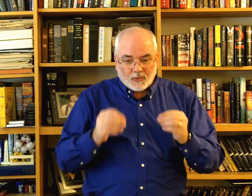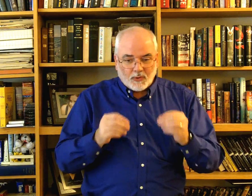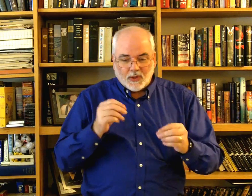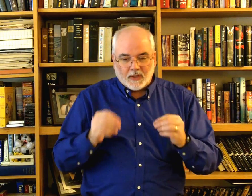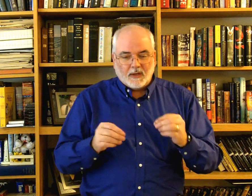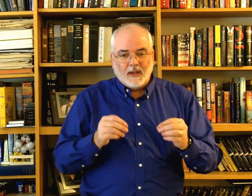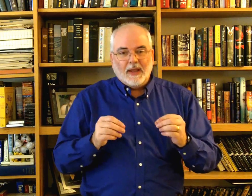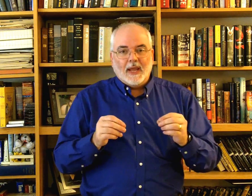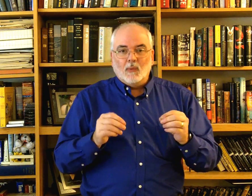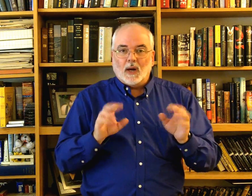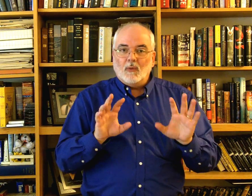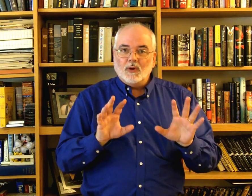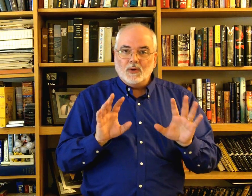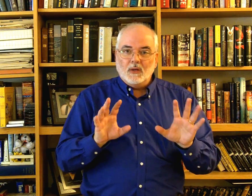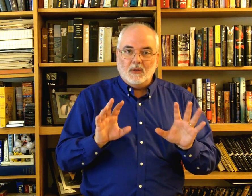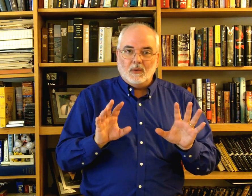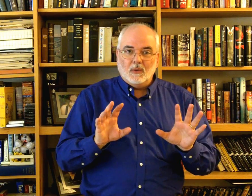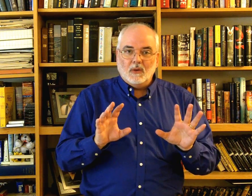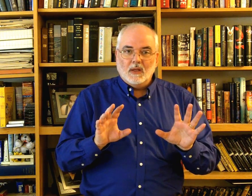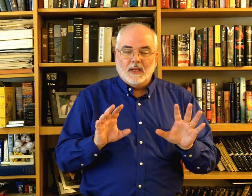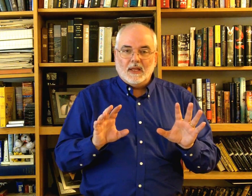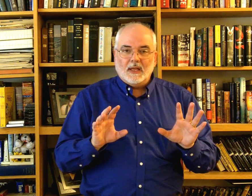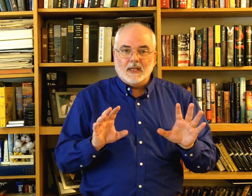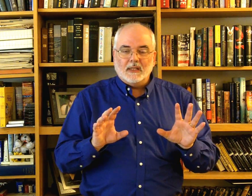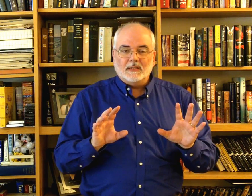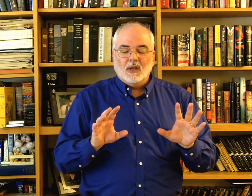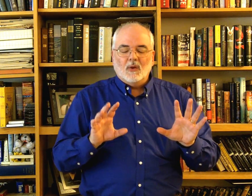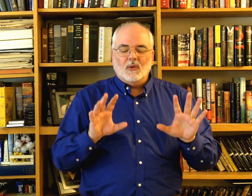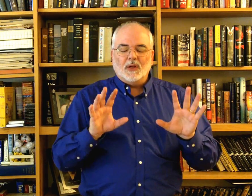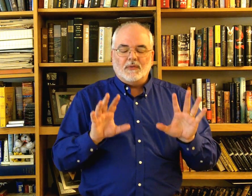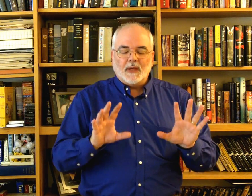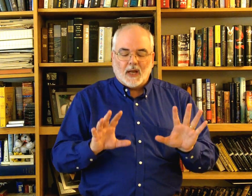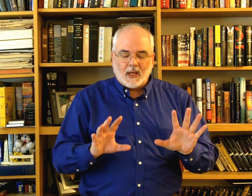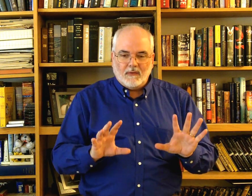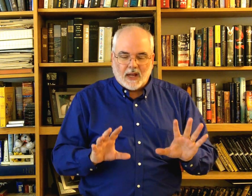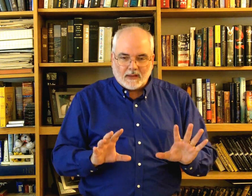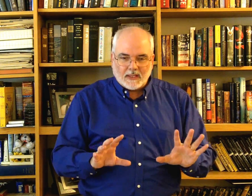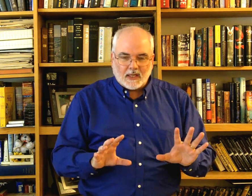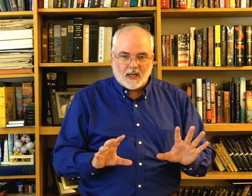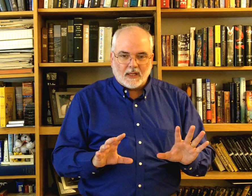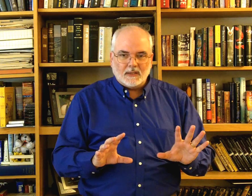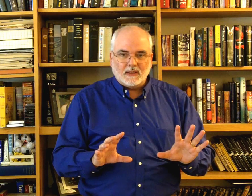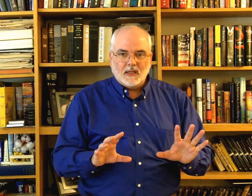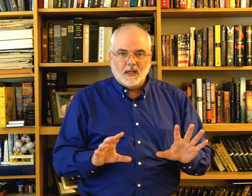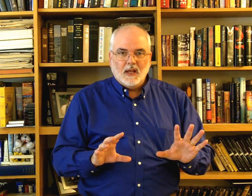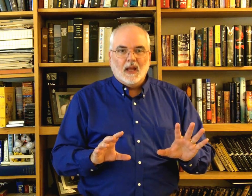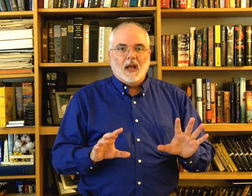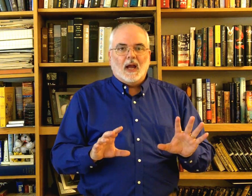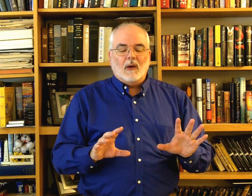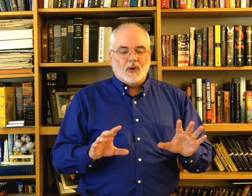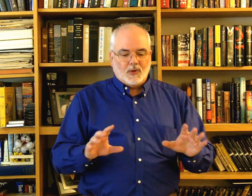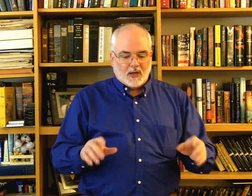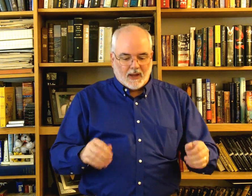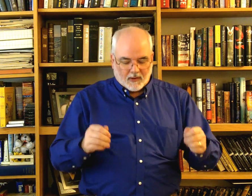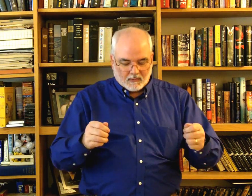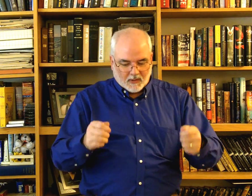through it. And what I want you to do is when you feel like you've got the signs, I want you to have